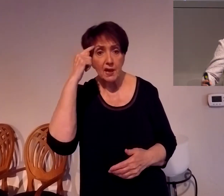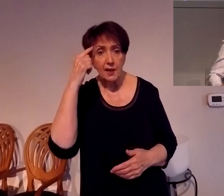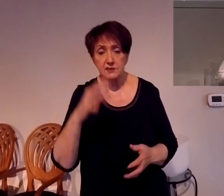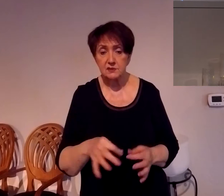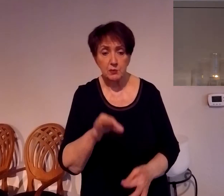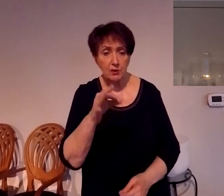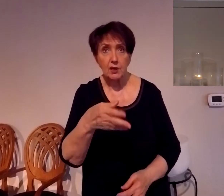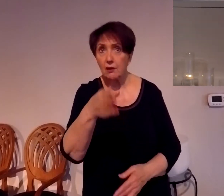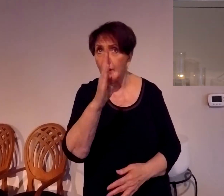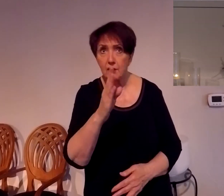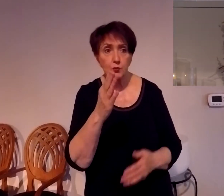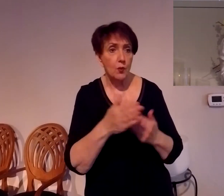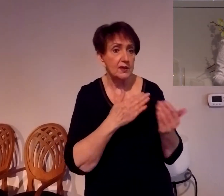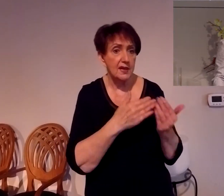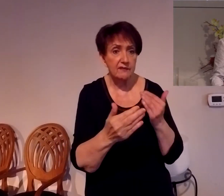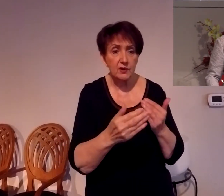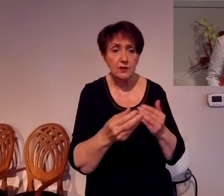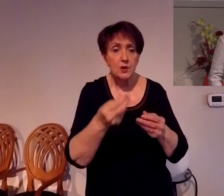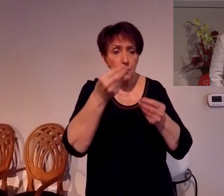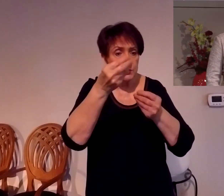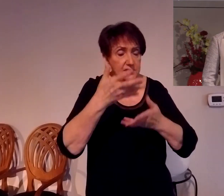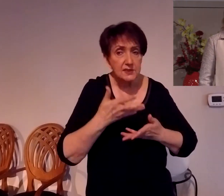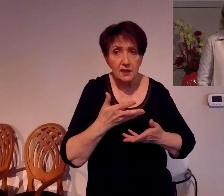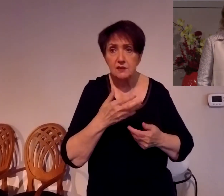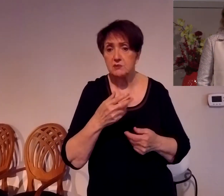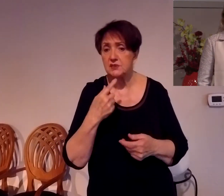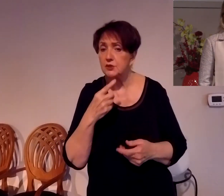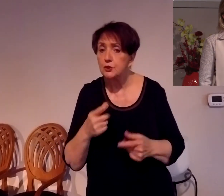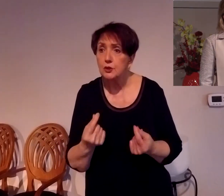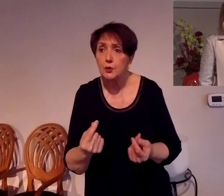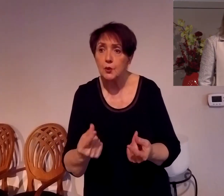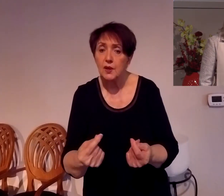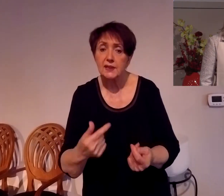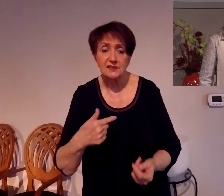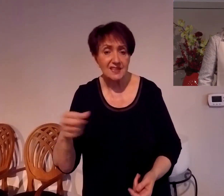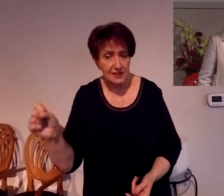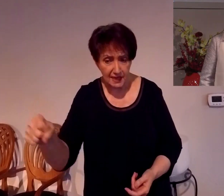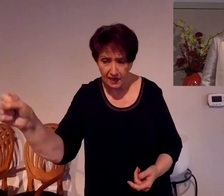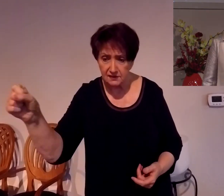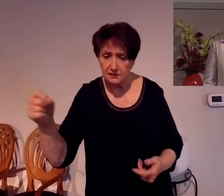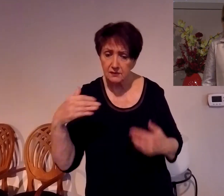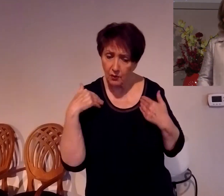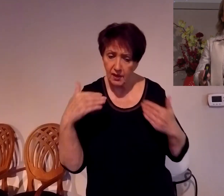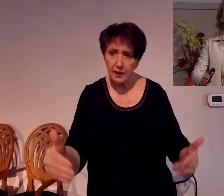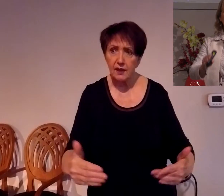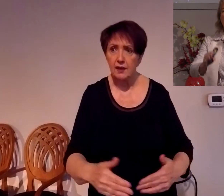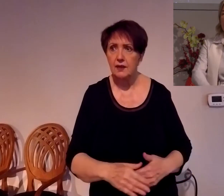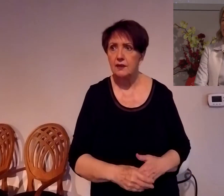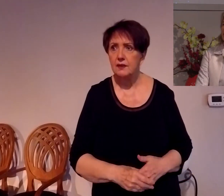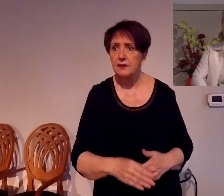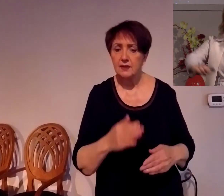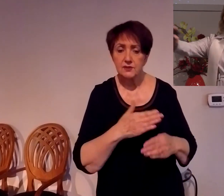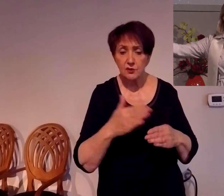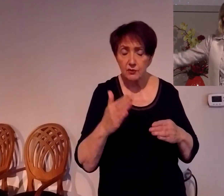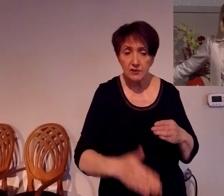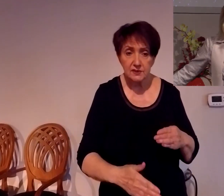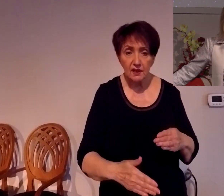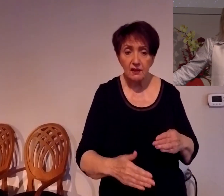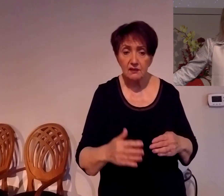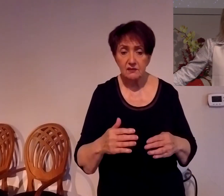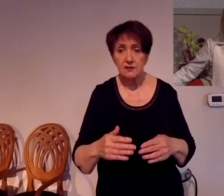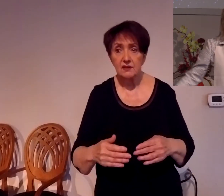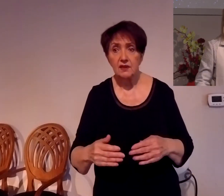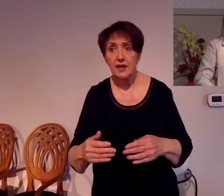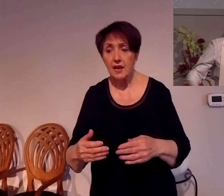choose to call it, was prompting me to do something. And I just said yes. And as it turned out, it ended up helping a lot of